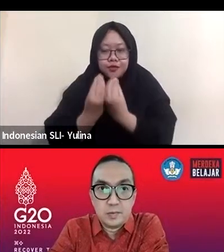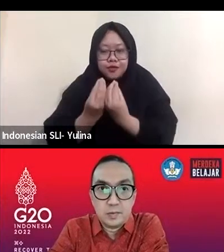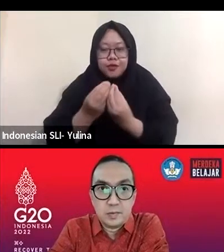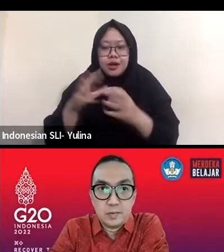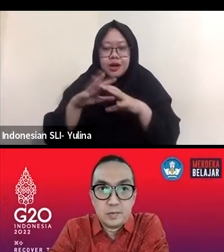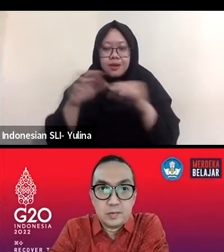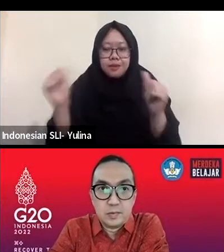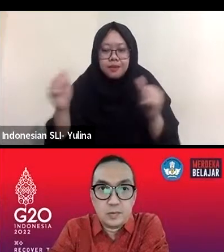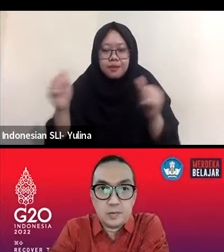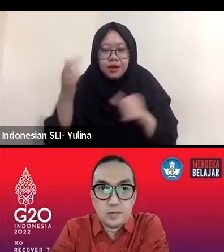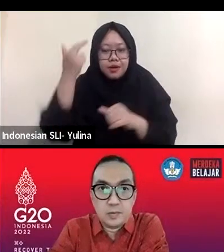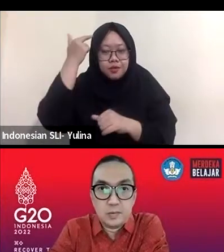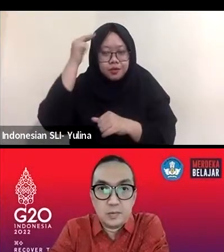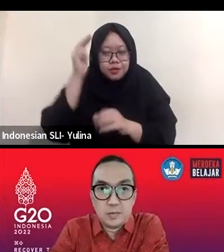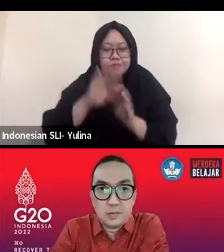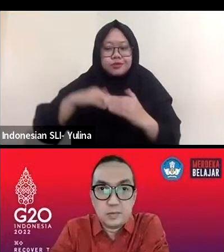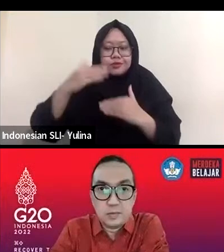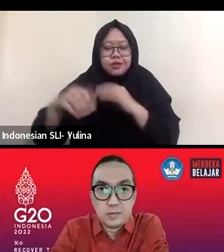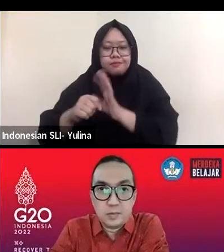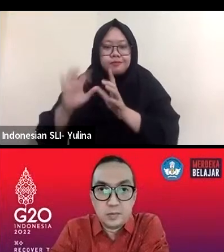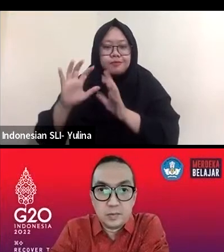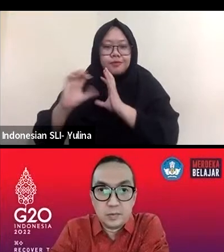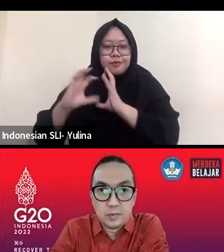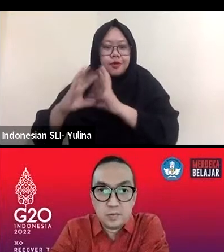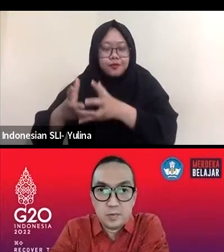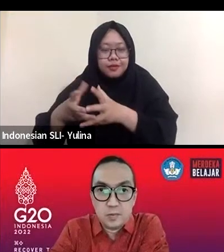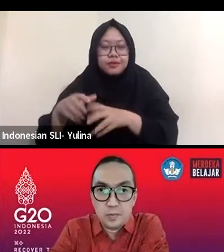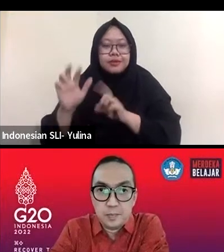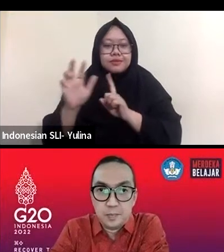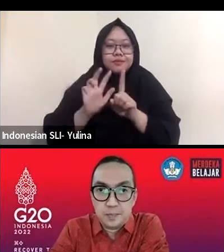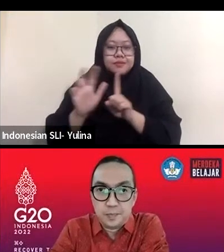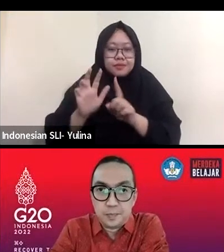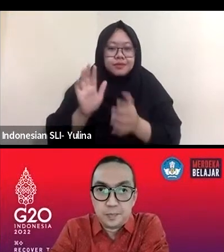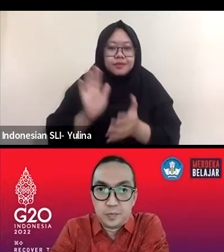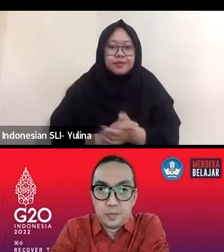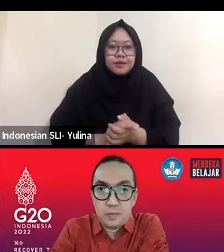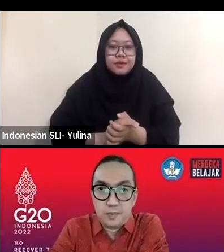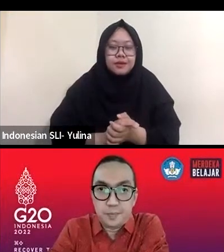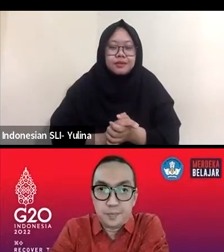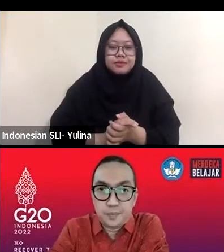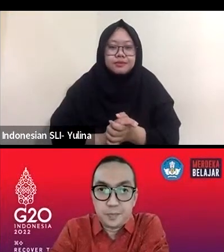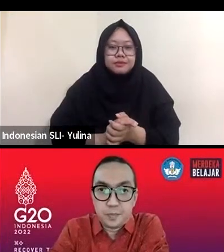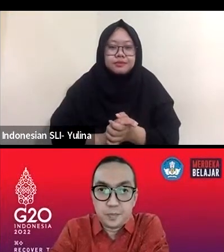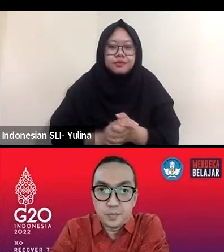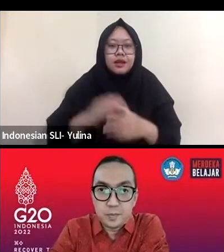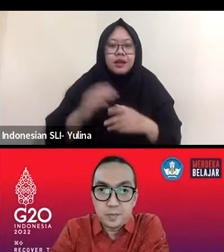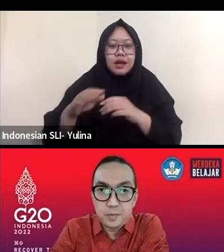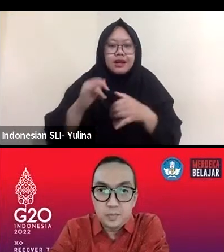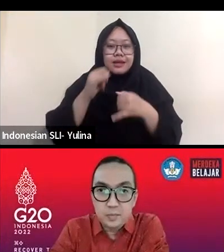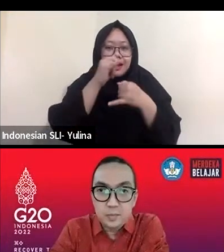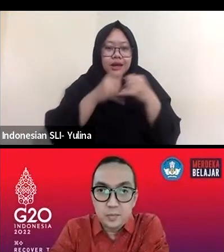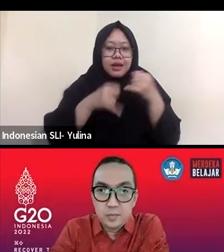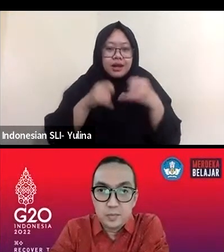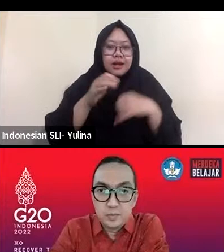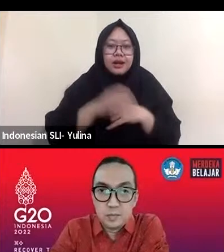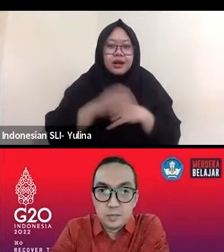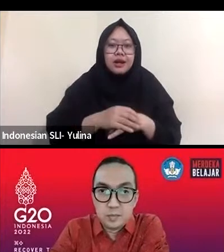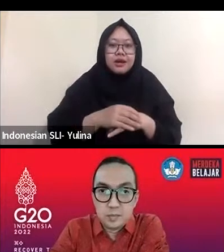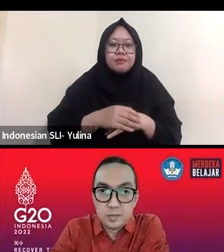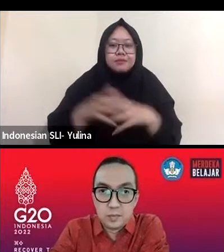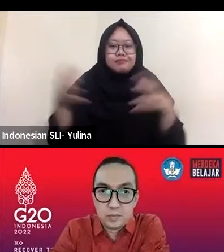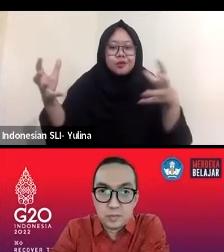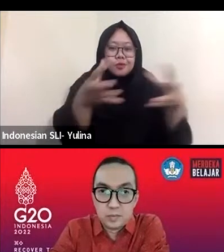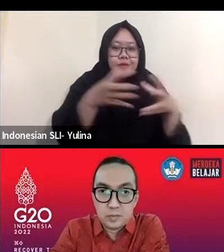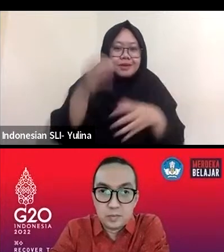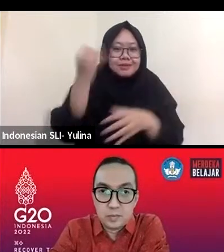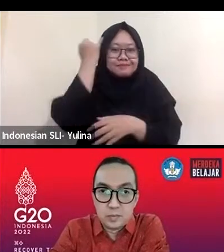and voice out concern around educational inequalities during and after the pandemic. And last but not least, to gather insights as well as best practices from